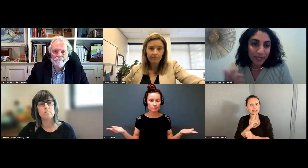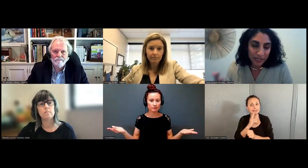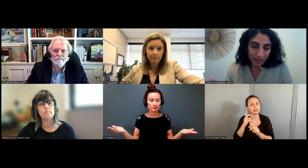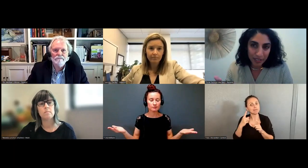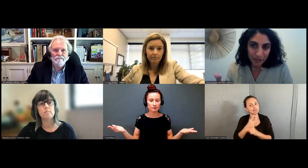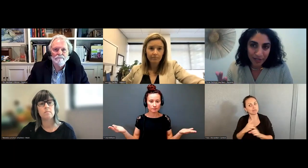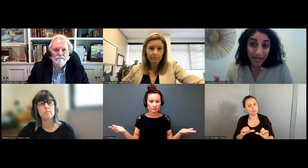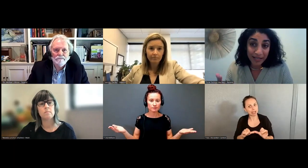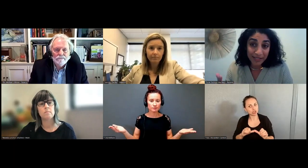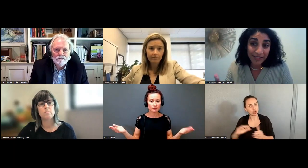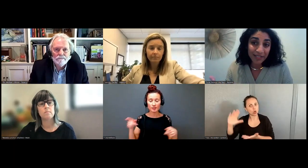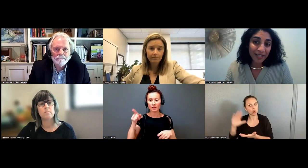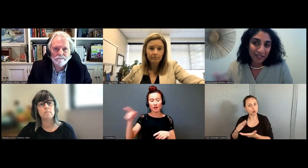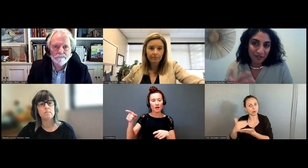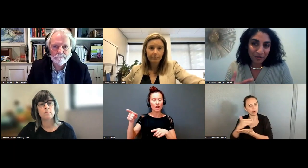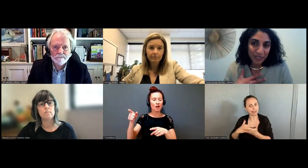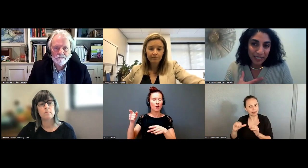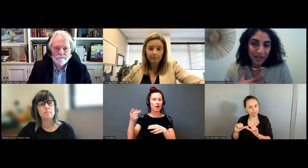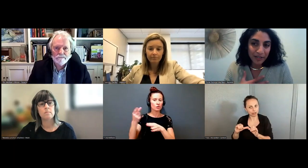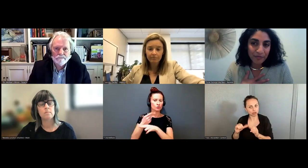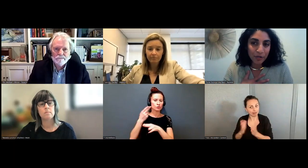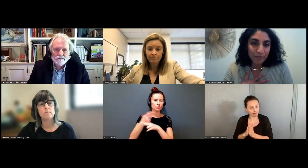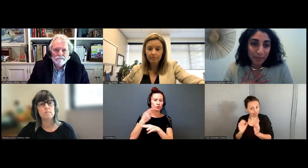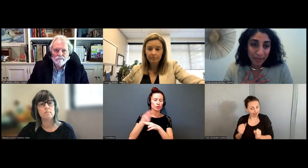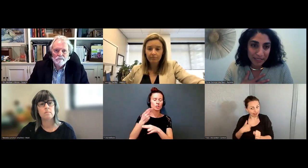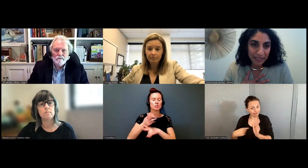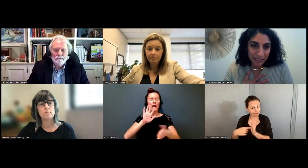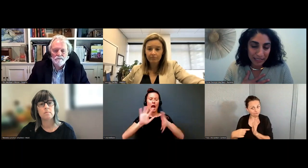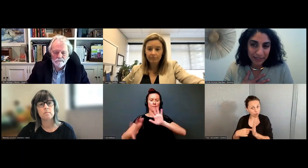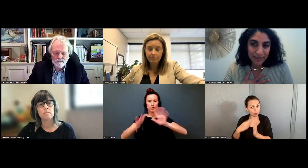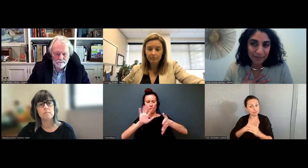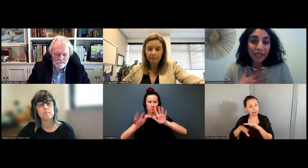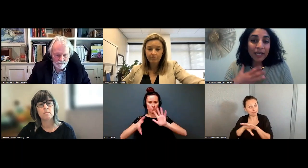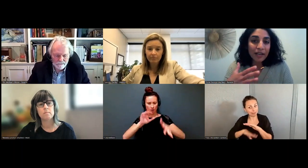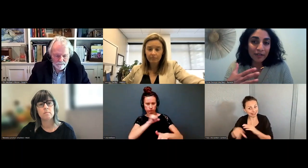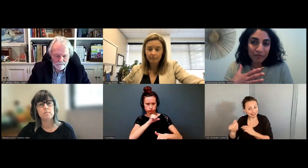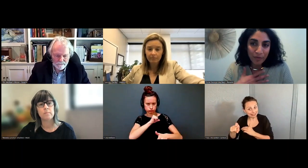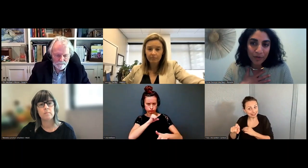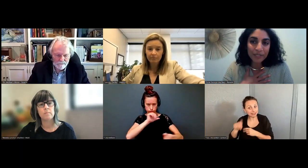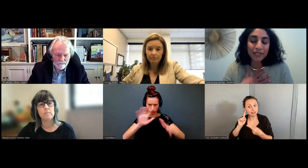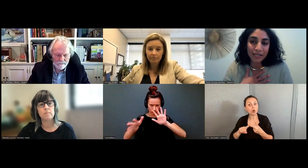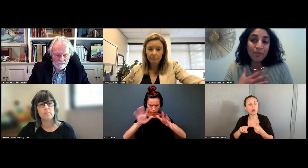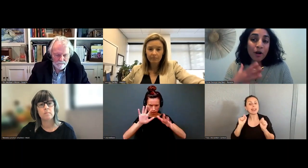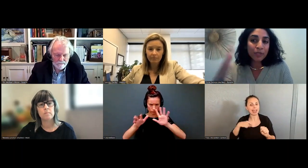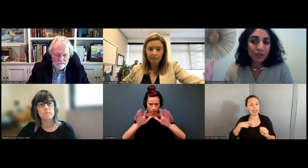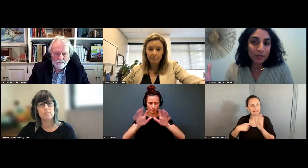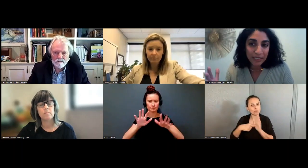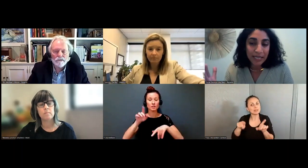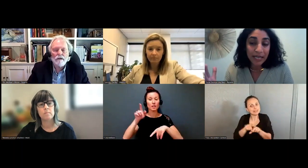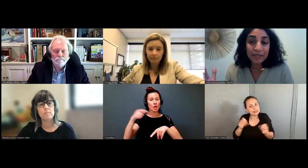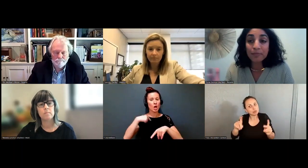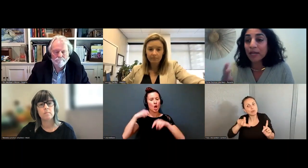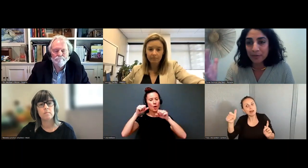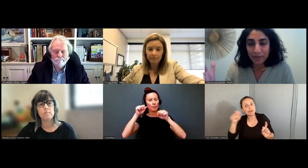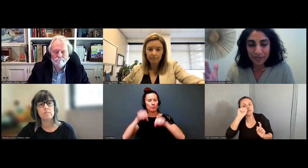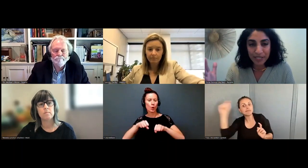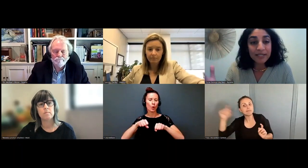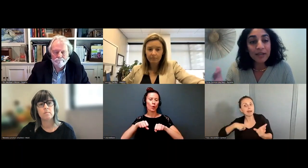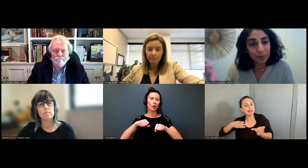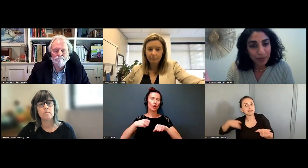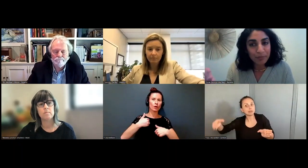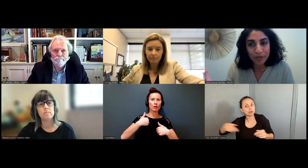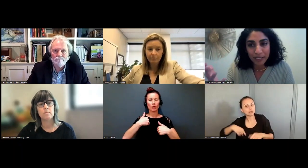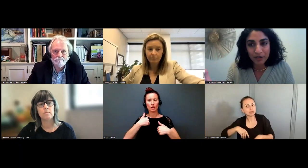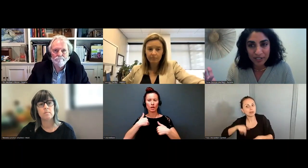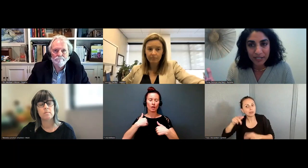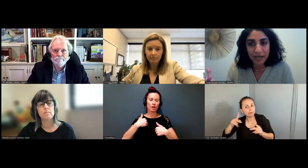the low income measure that asks, not only can I afford my basic needs, but can I afford the same opportunities as my neighbors, as